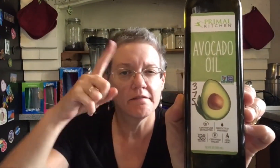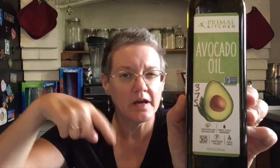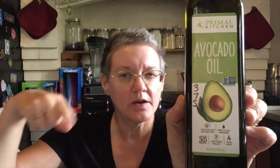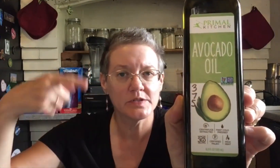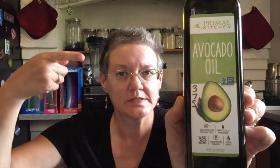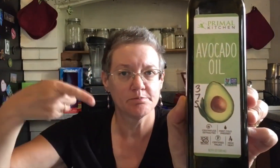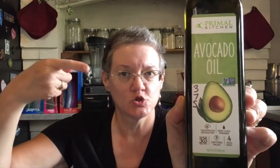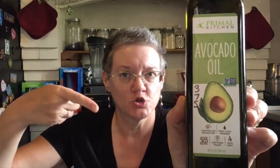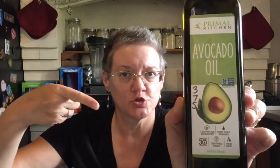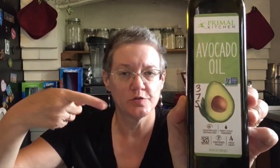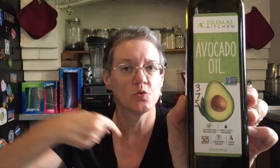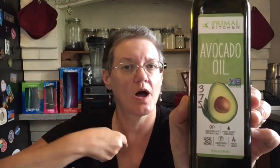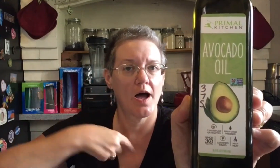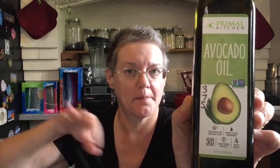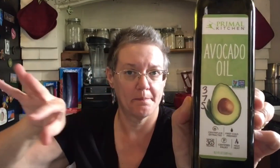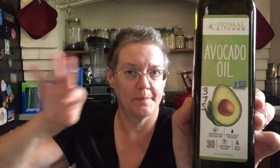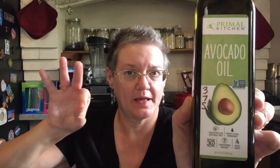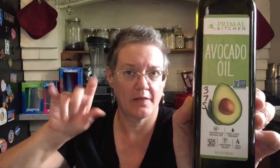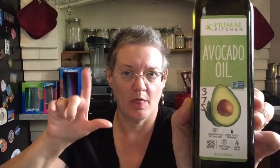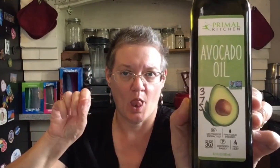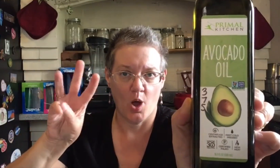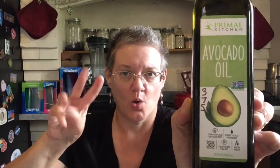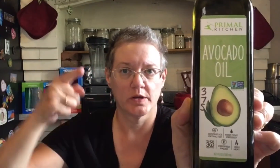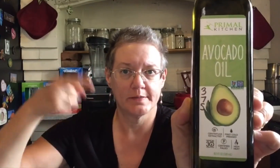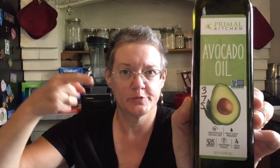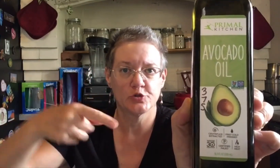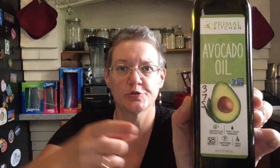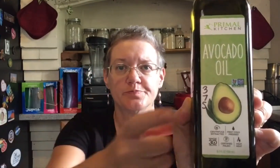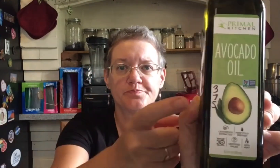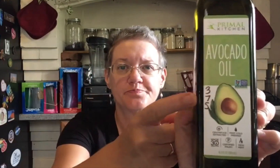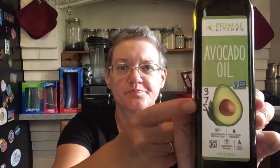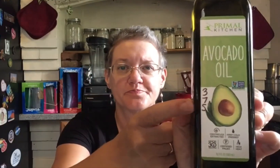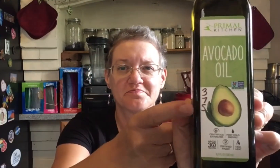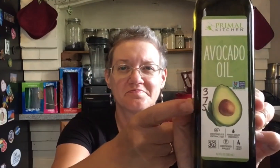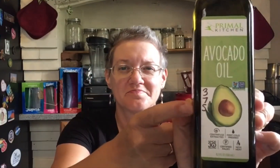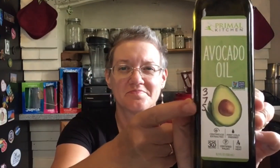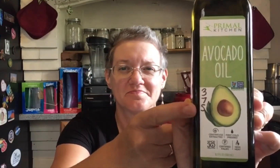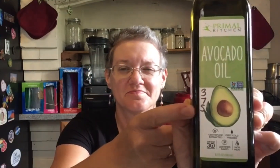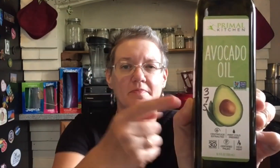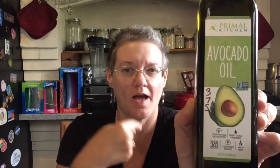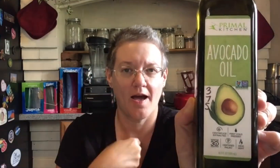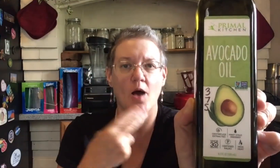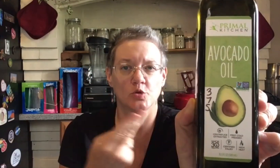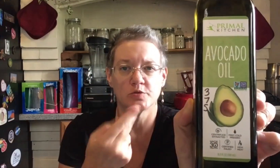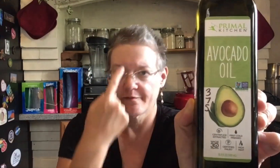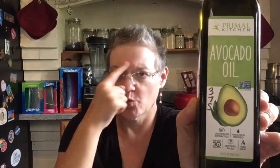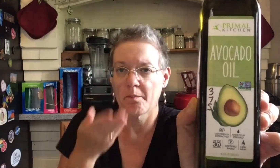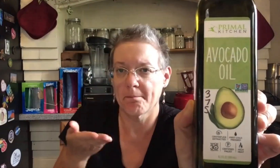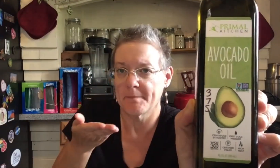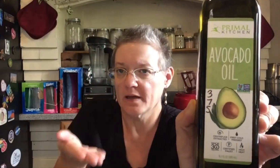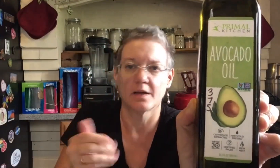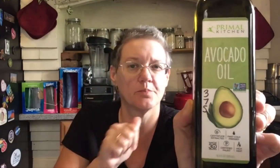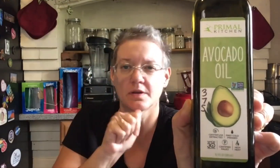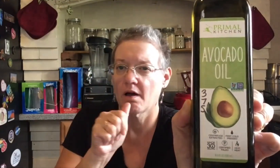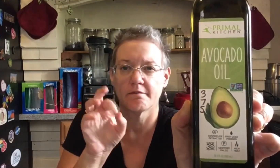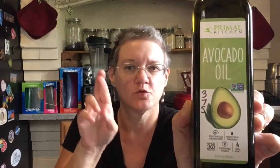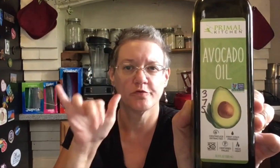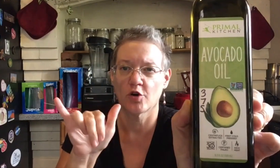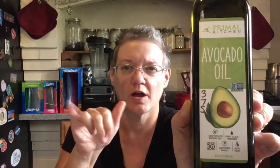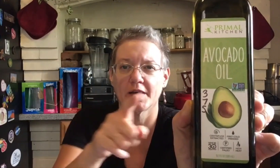Unrefined avocado oil. You'll see the temperatures is varying, but I picked the one that said 370 degrees. I